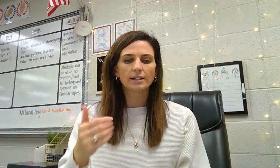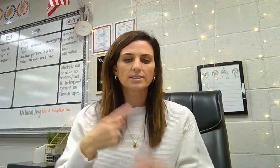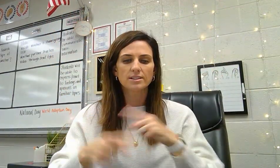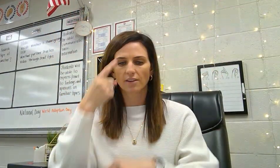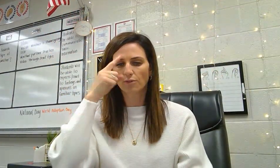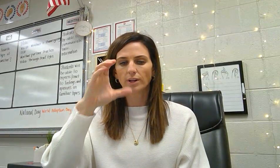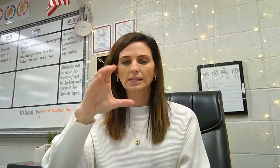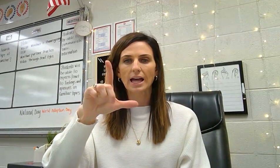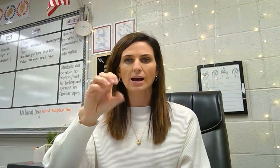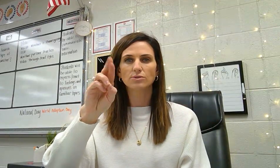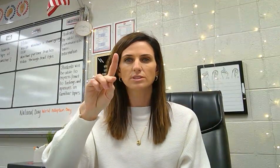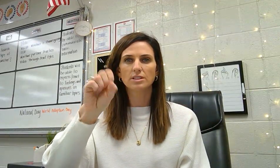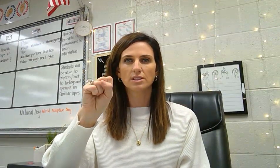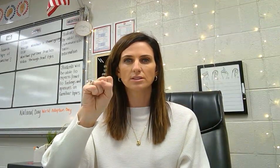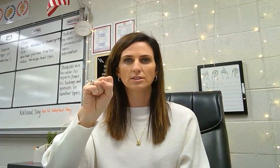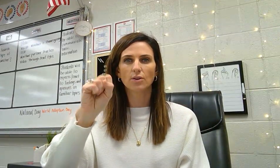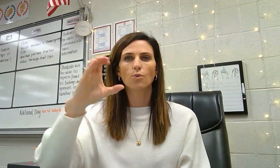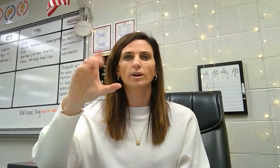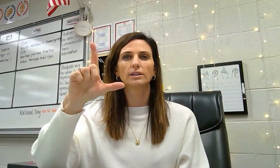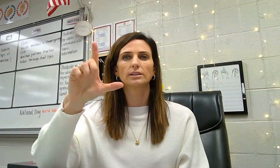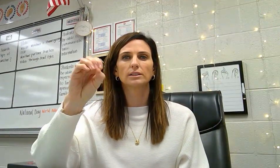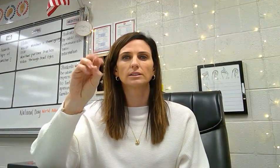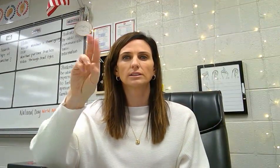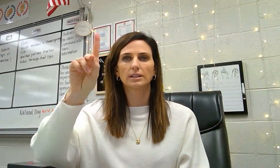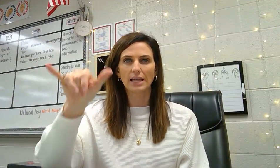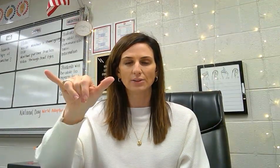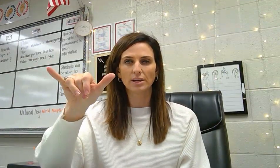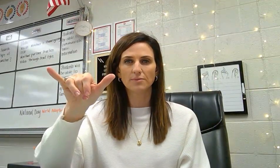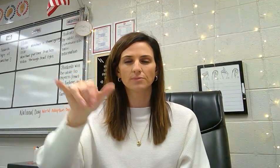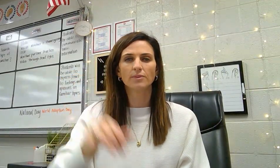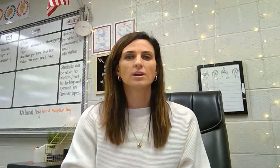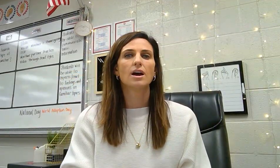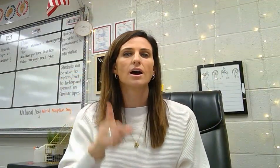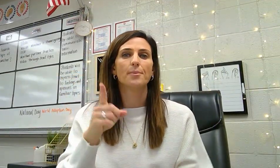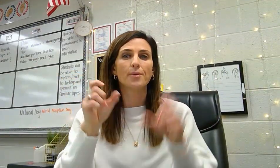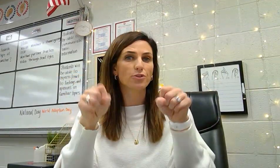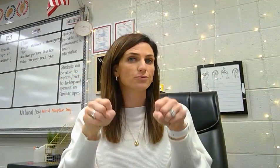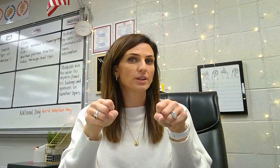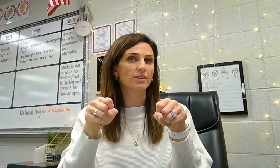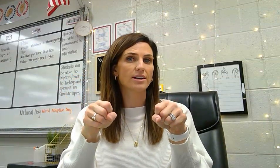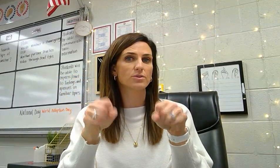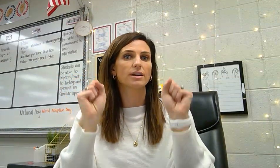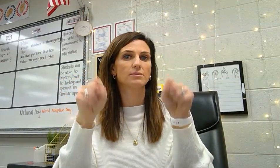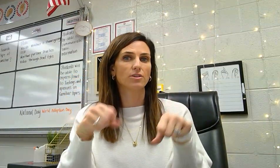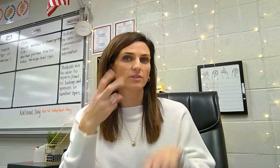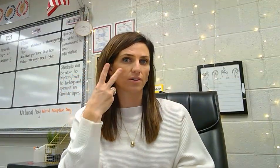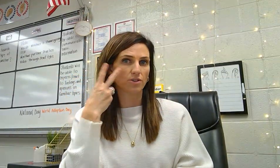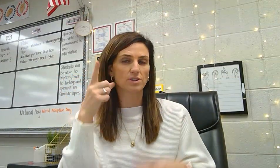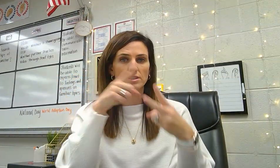Next, the sign for clouds or cloudy. In class, we talked about how you can see